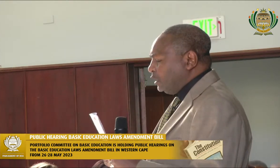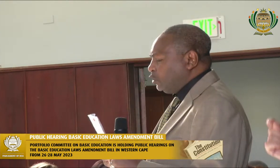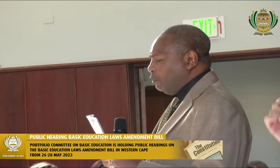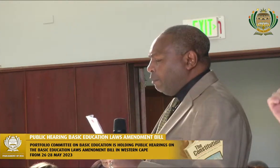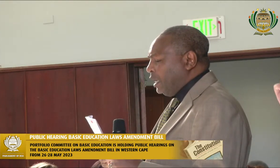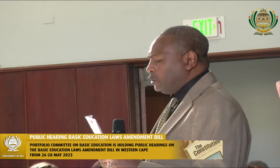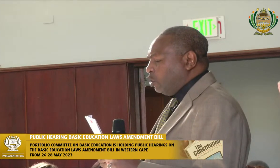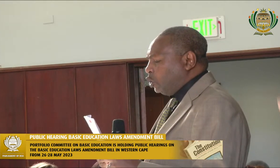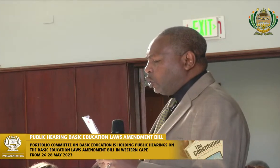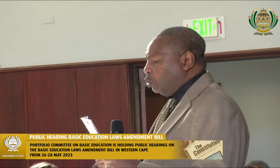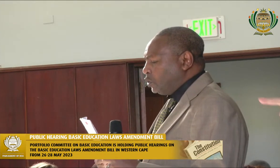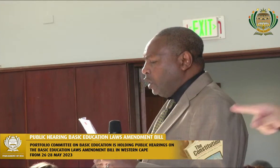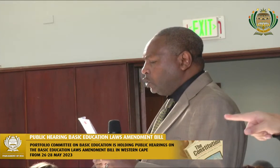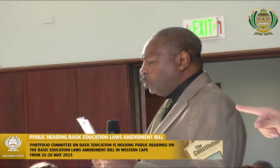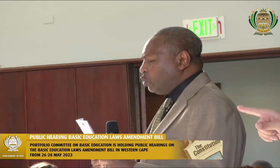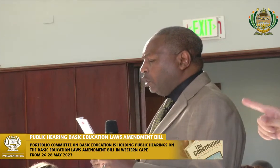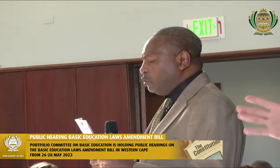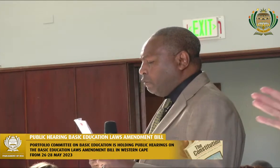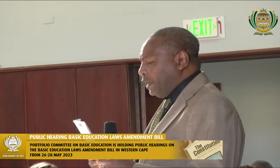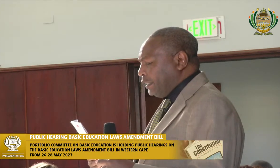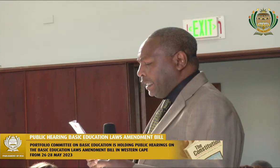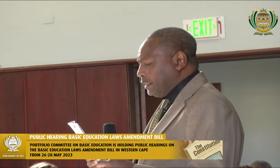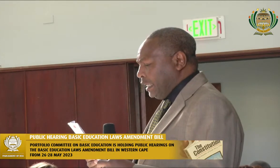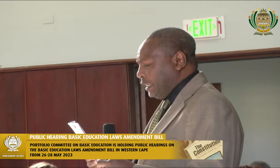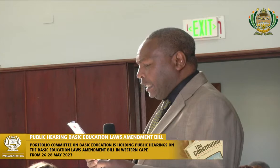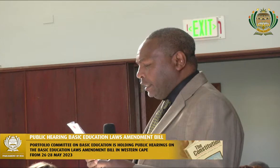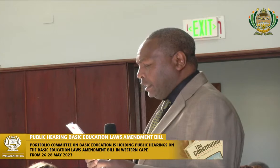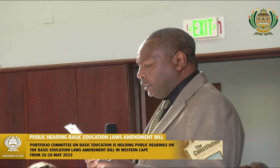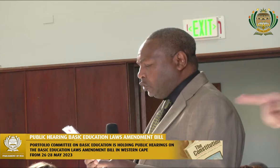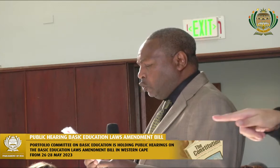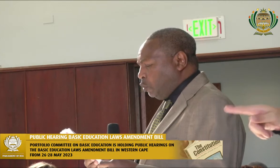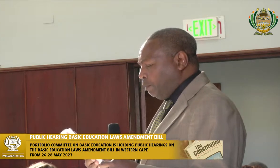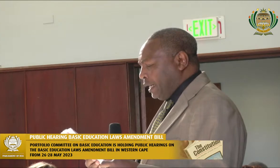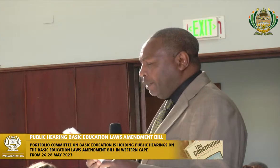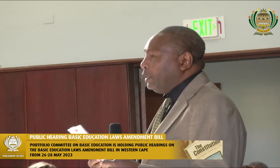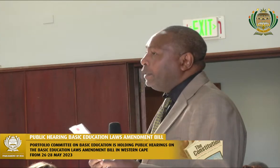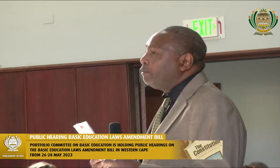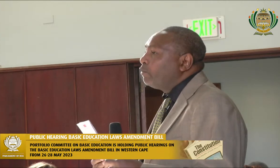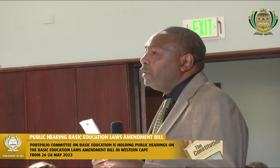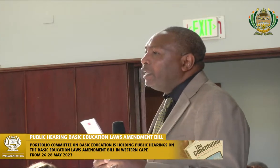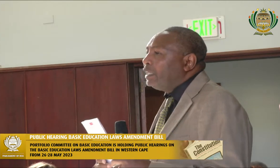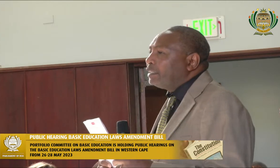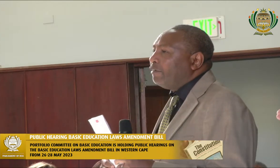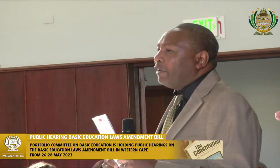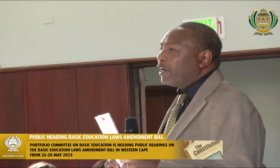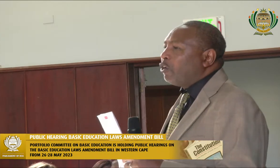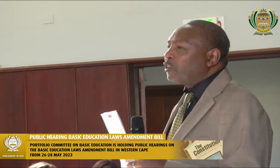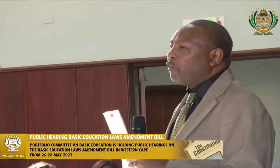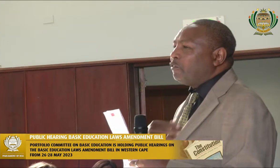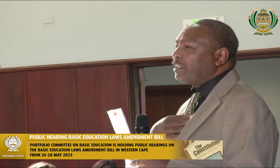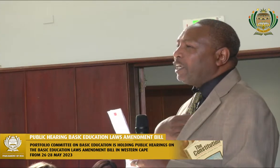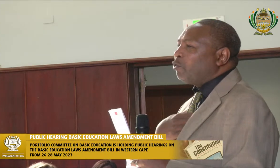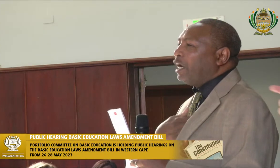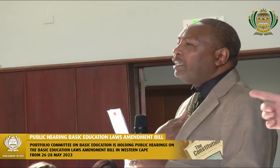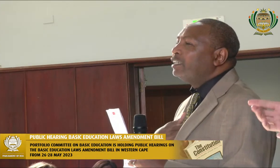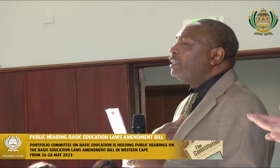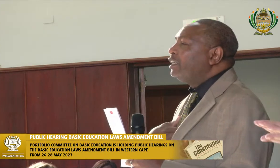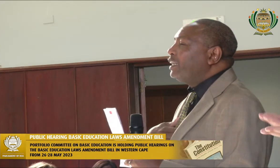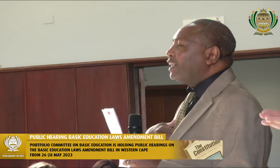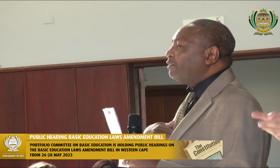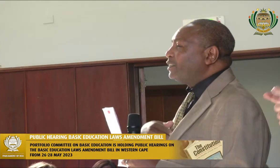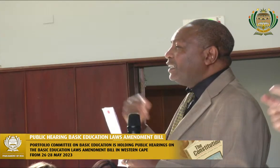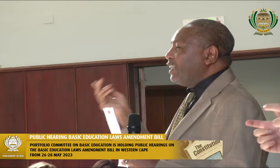the school needs to be merged or closed? So you're going to find that in this new Bella Bill. There's a very controversial